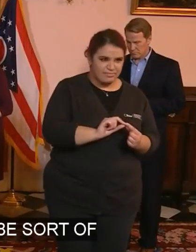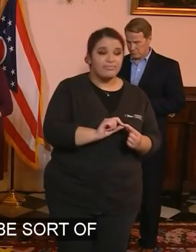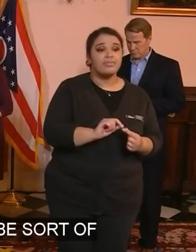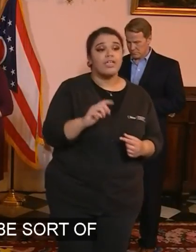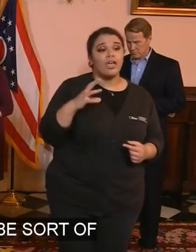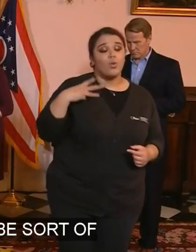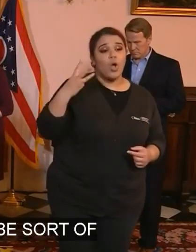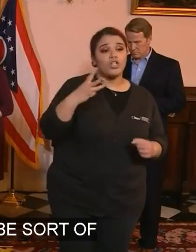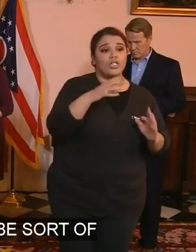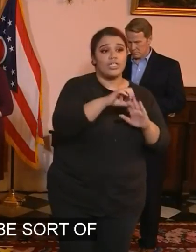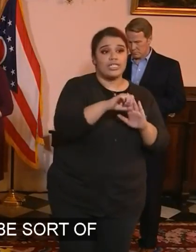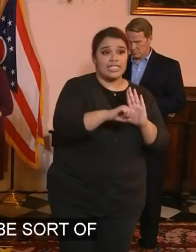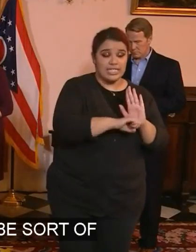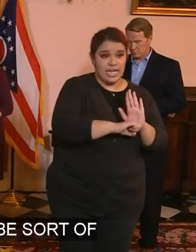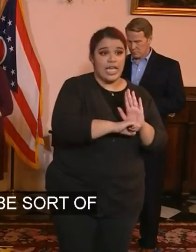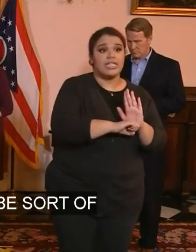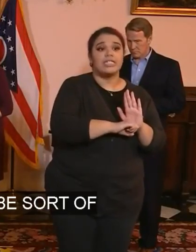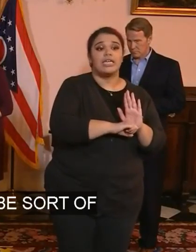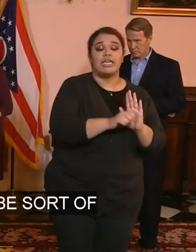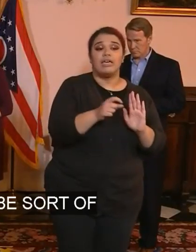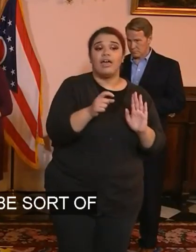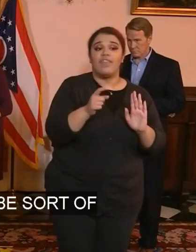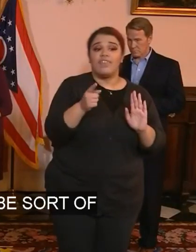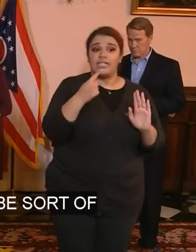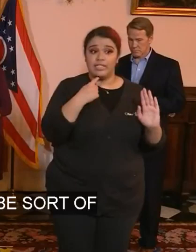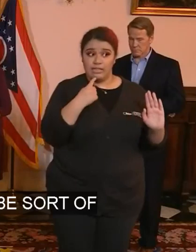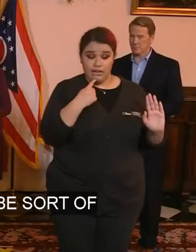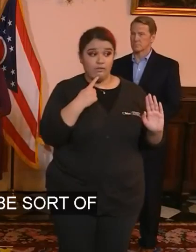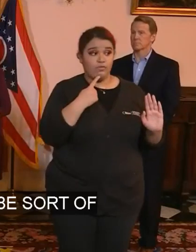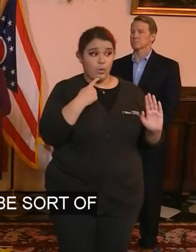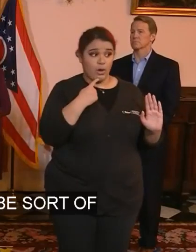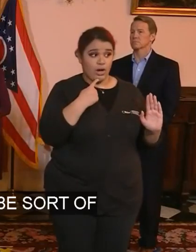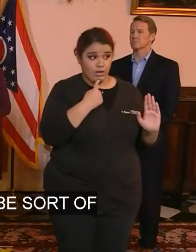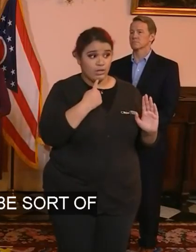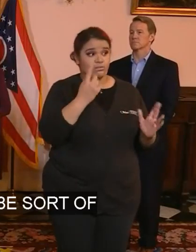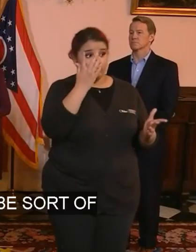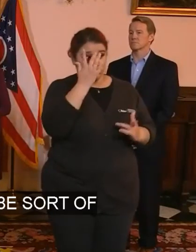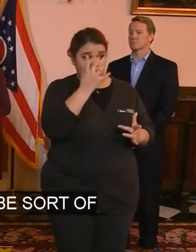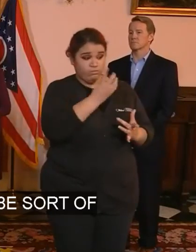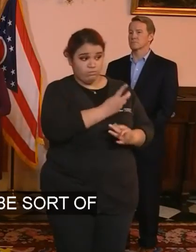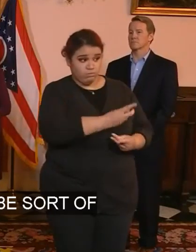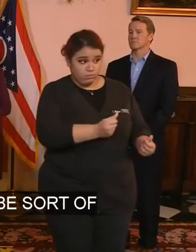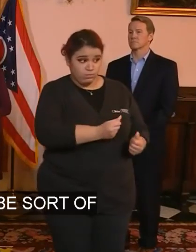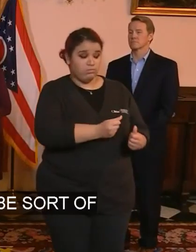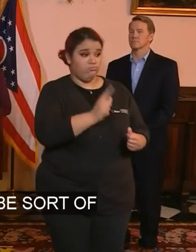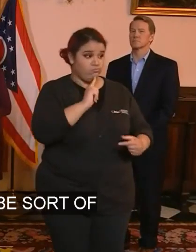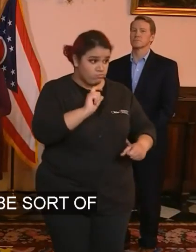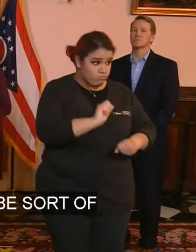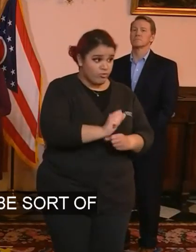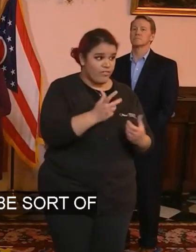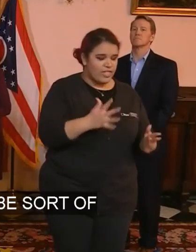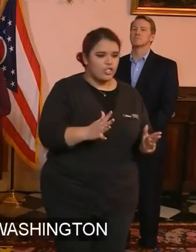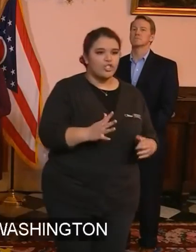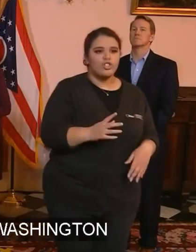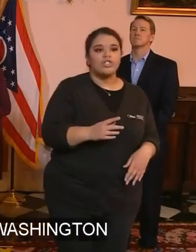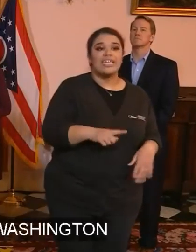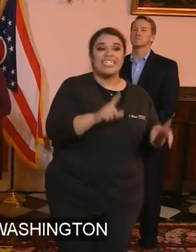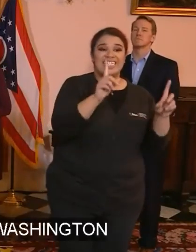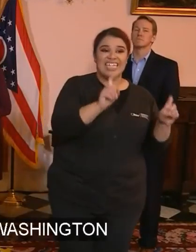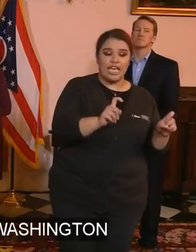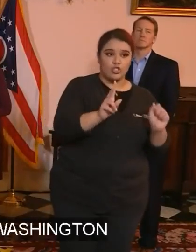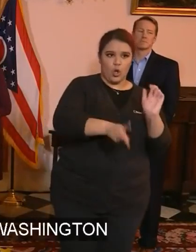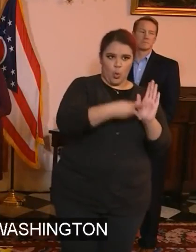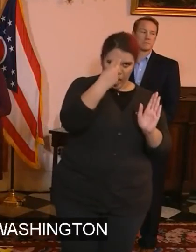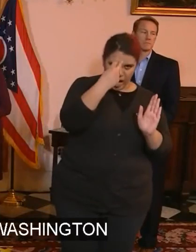Washington State, you had to have 2 negative tests. And actually, for those of us who stay at home, once you're 3 days fever-free